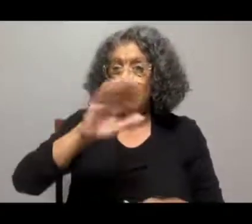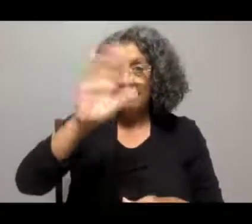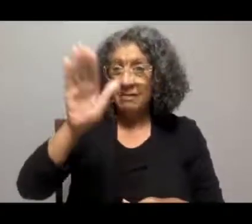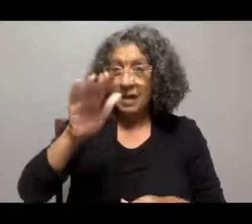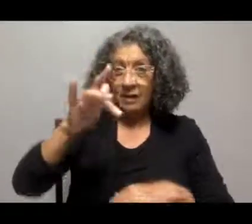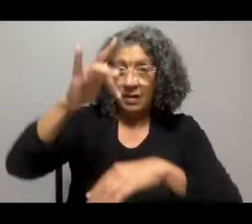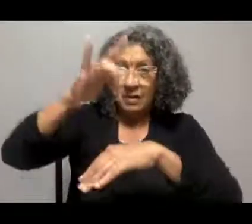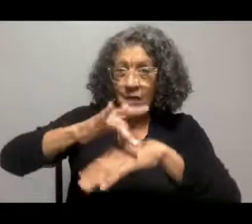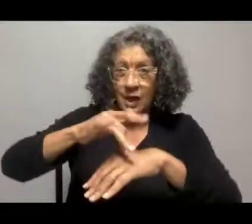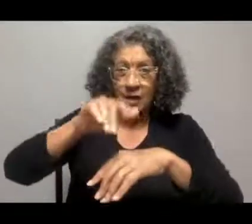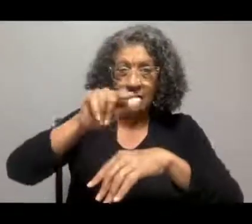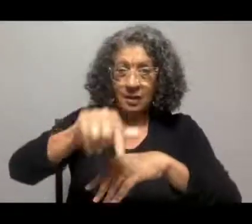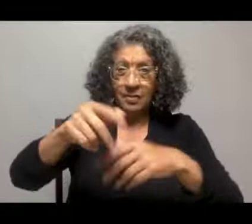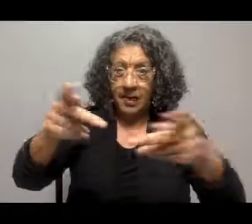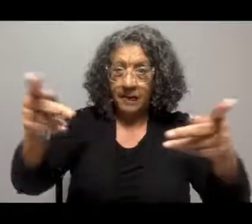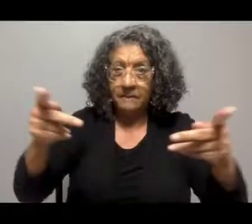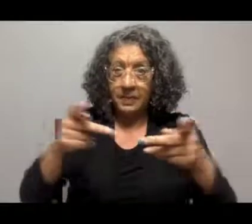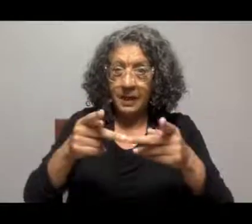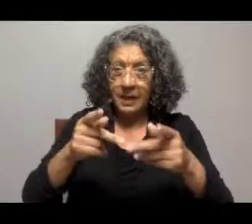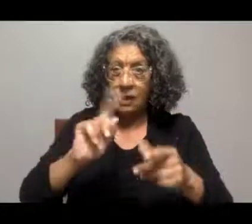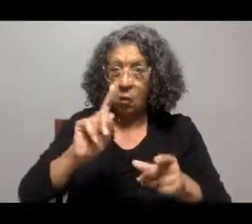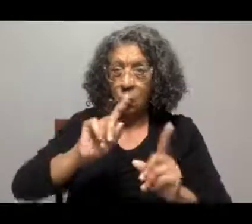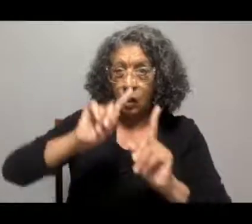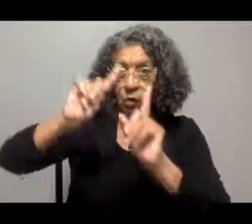If you've never been to that place before,